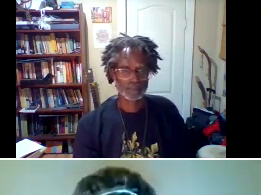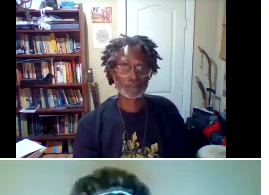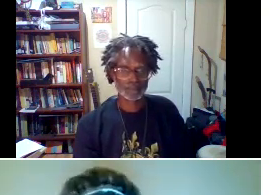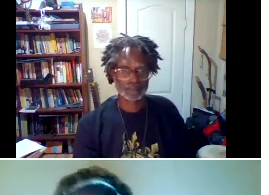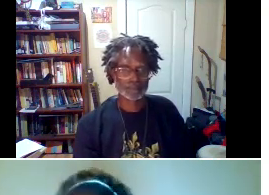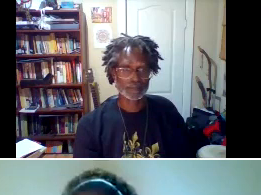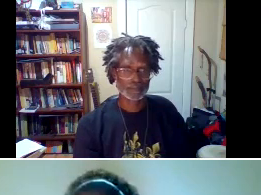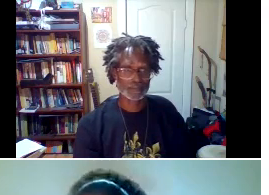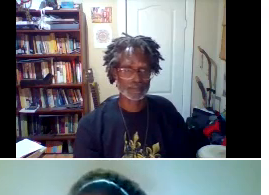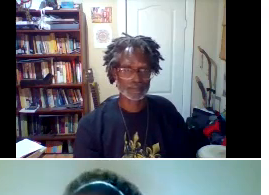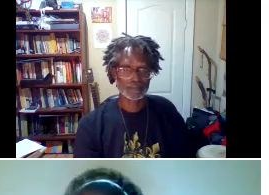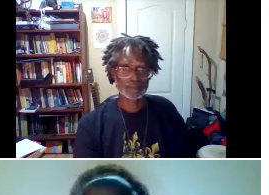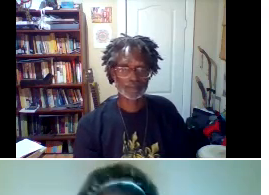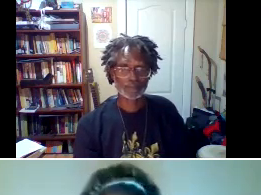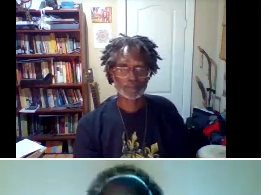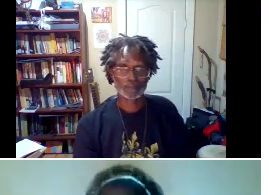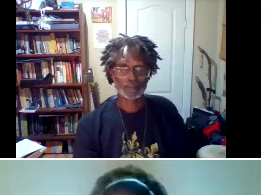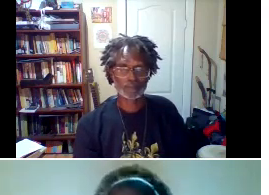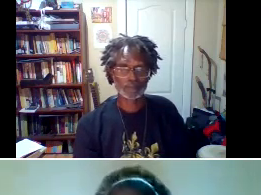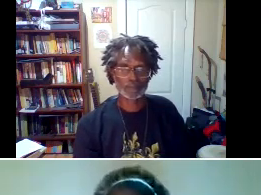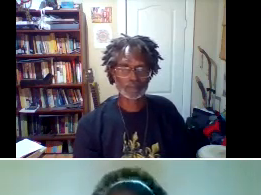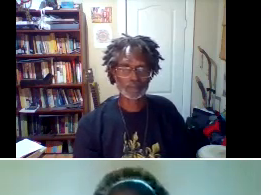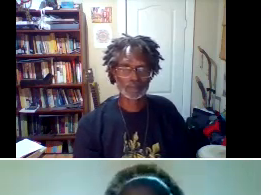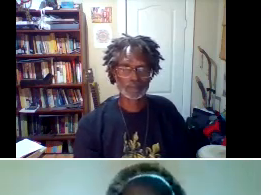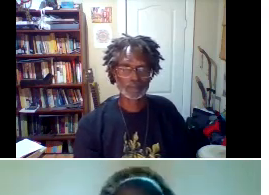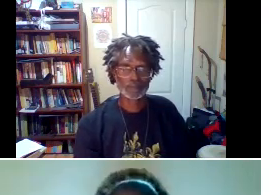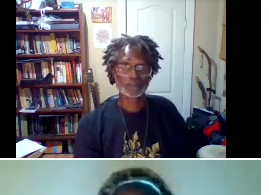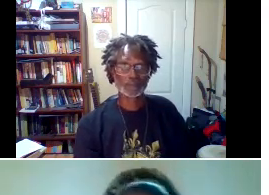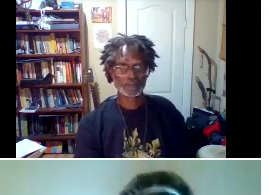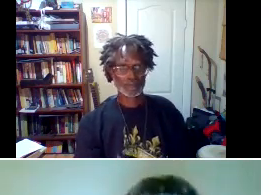now, because I wasn't gonna go over that, but yes, that's correct.